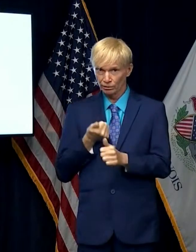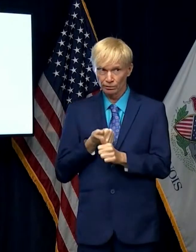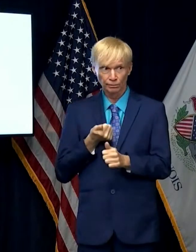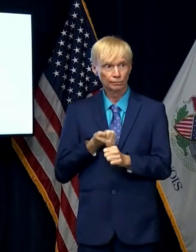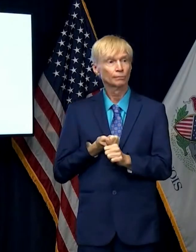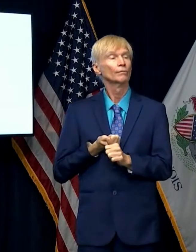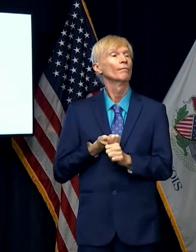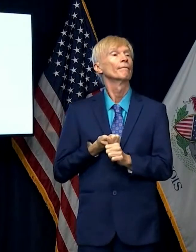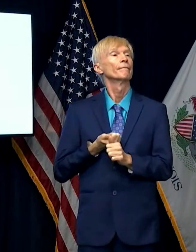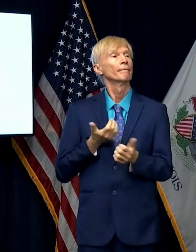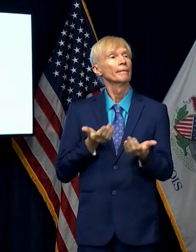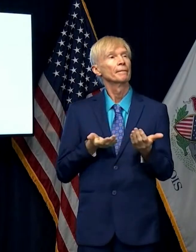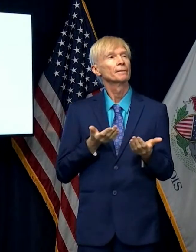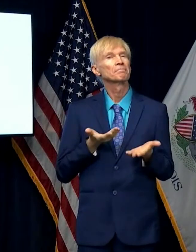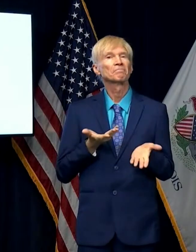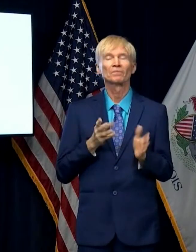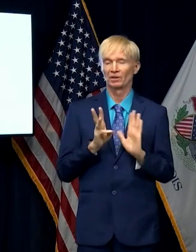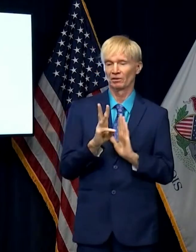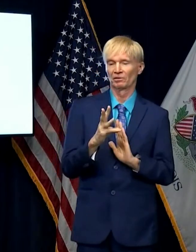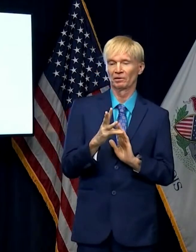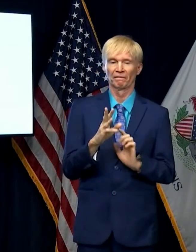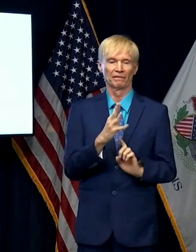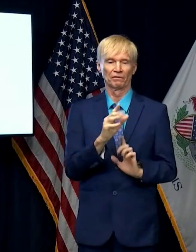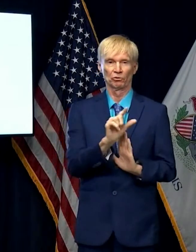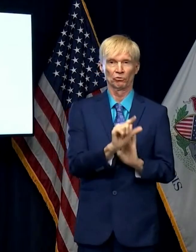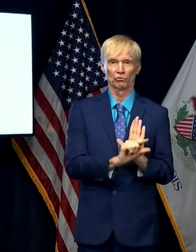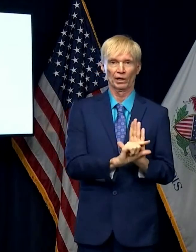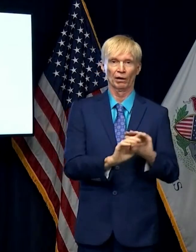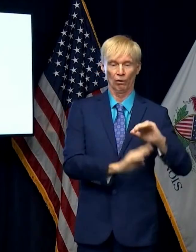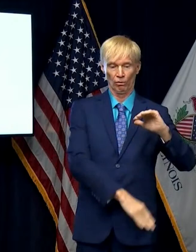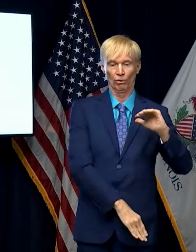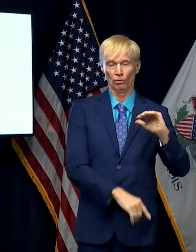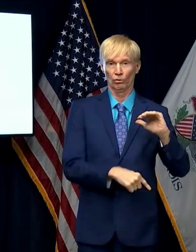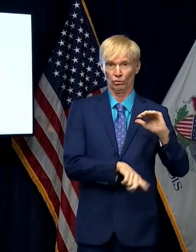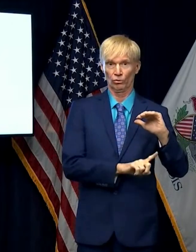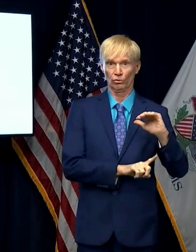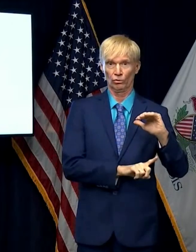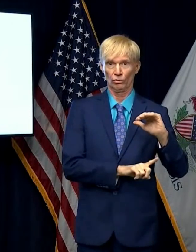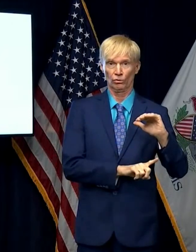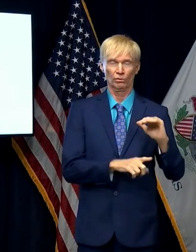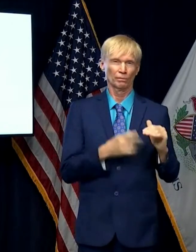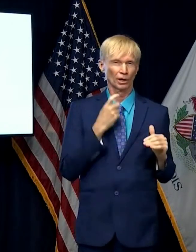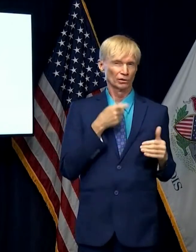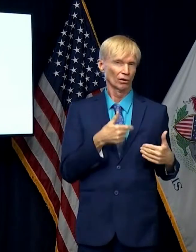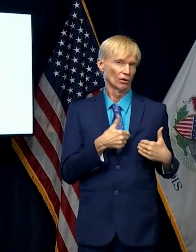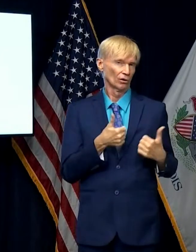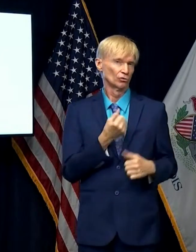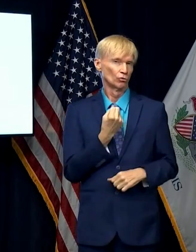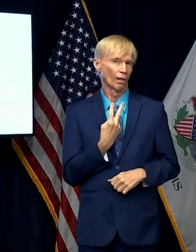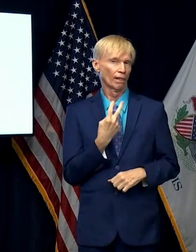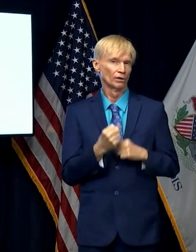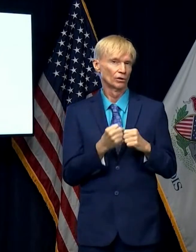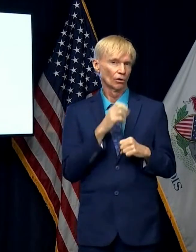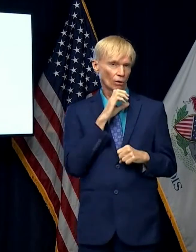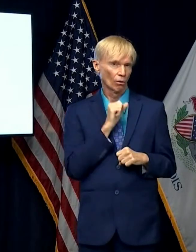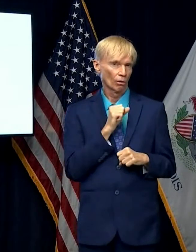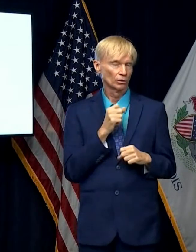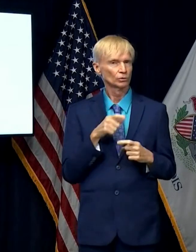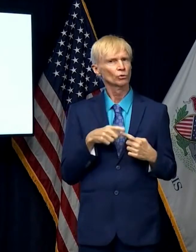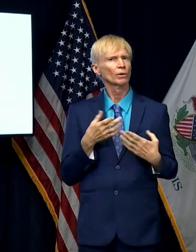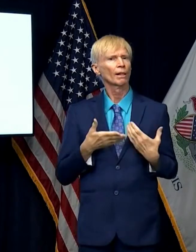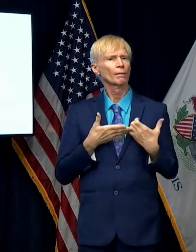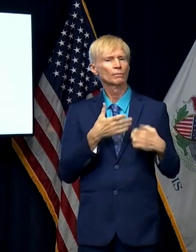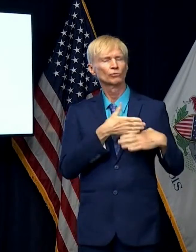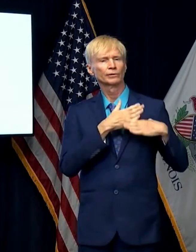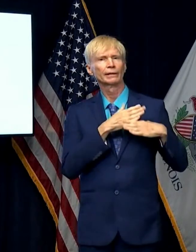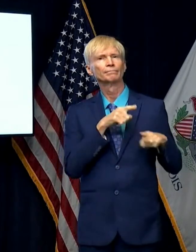up maybe from 6th grade or 5th grade and below, because those are probably the under 12-year-olds, to protect them